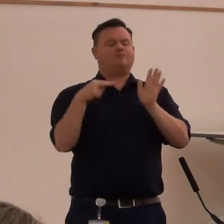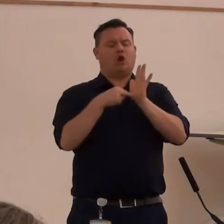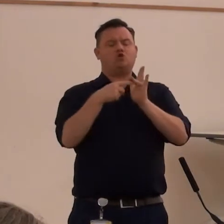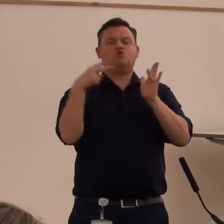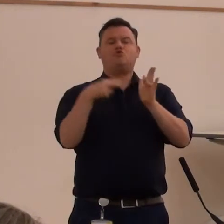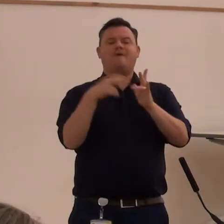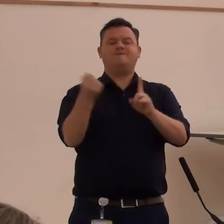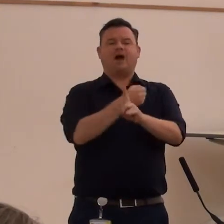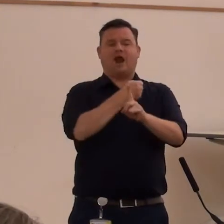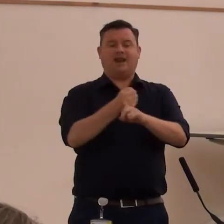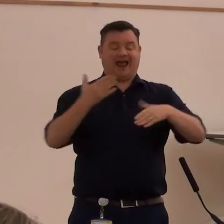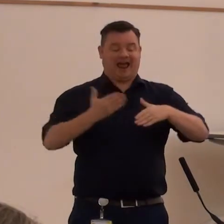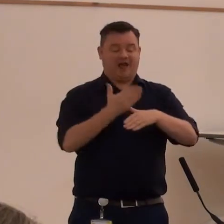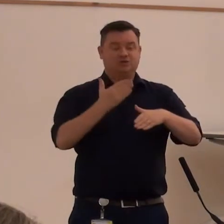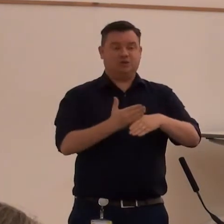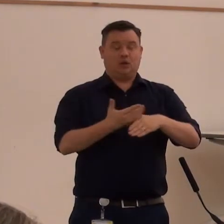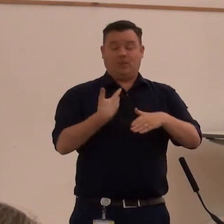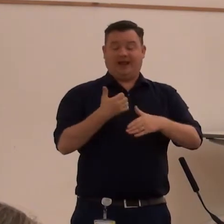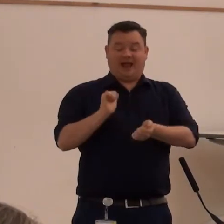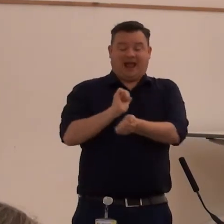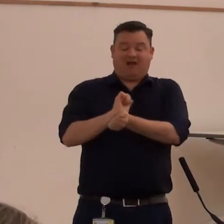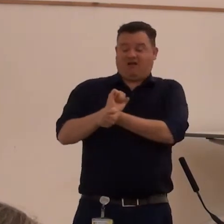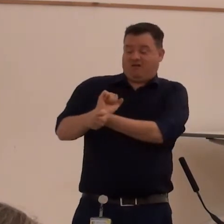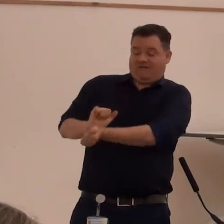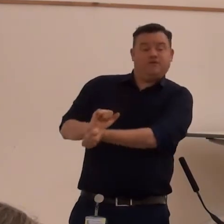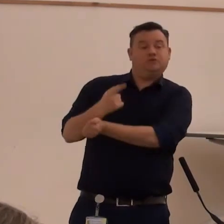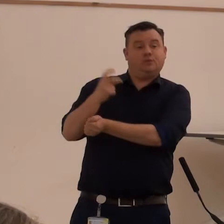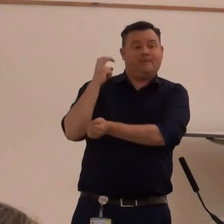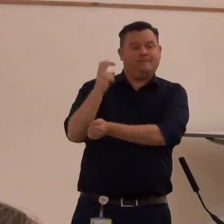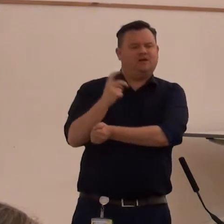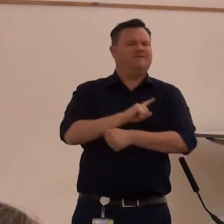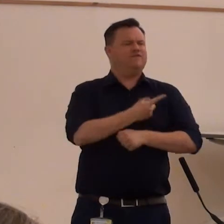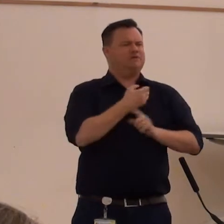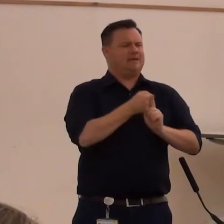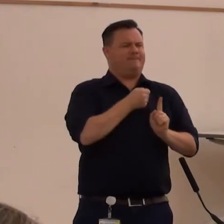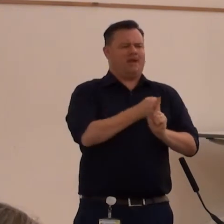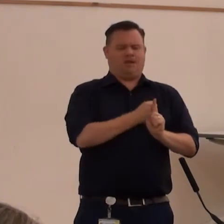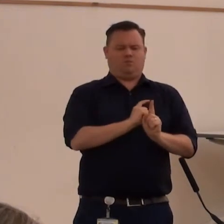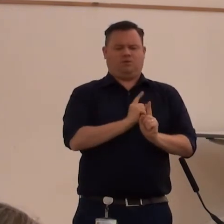direct action, we were handcuffing ourselves to buses, because one of our first campaigns was